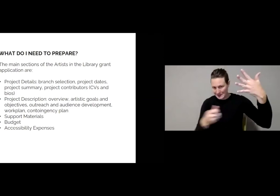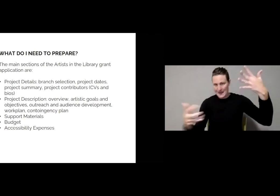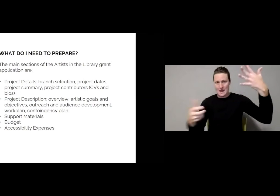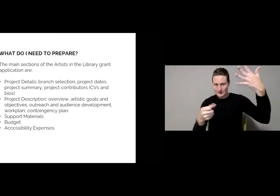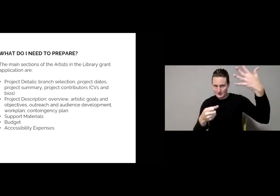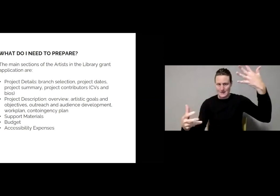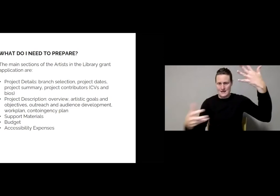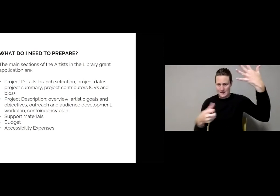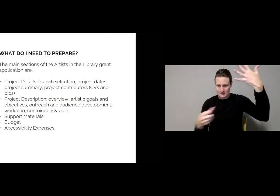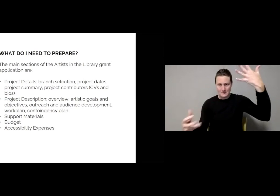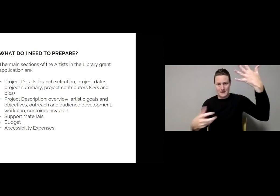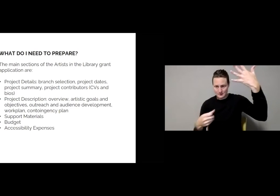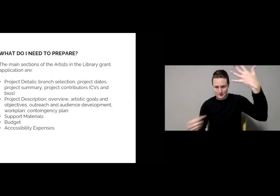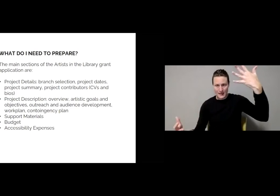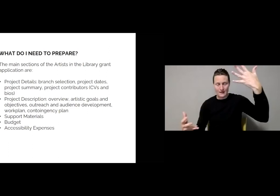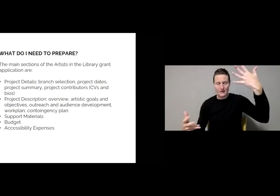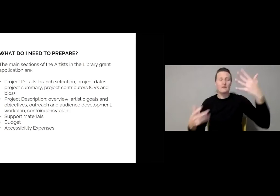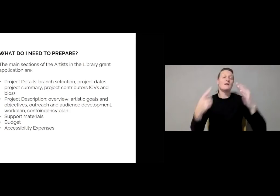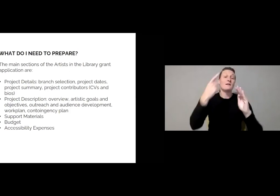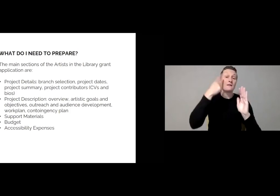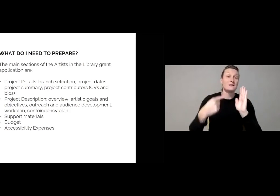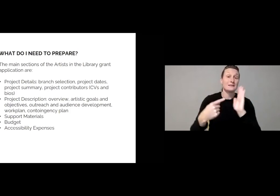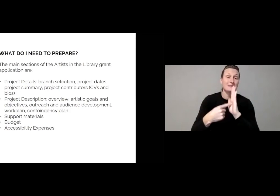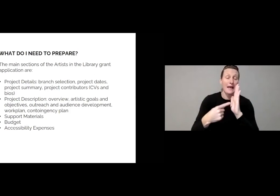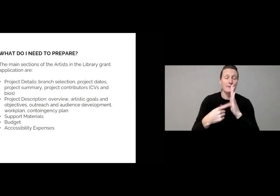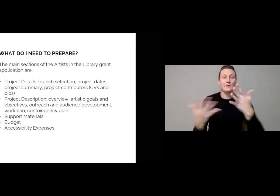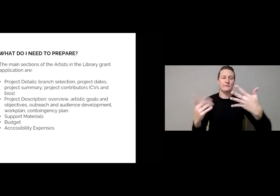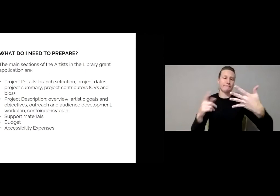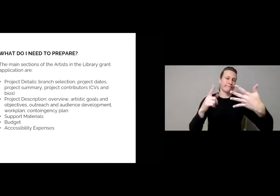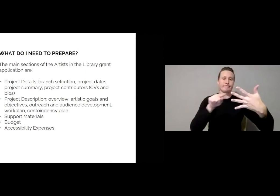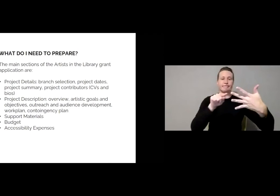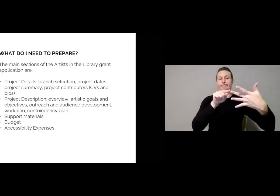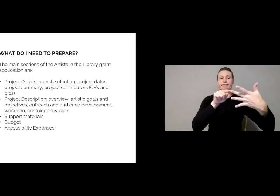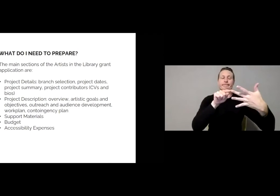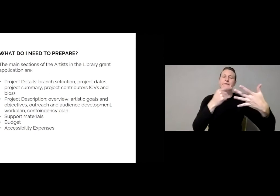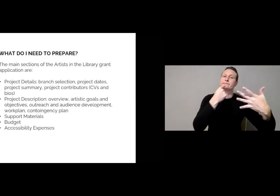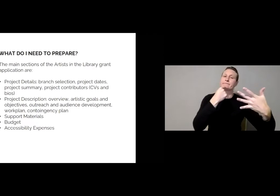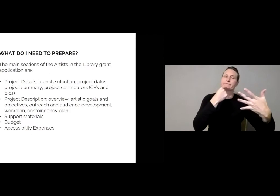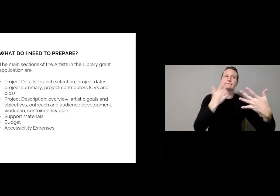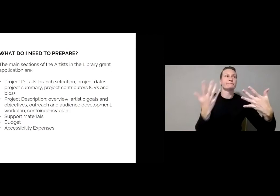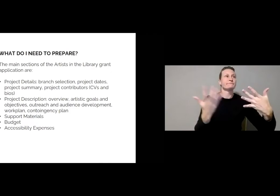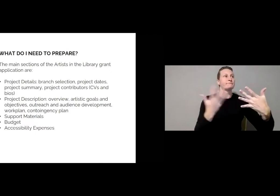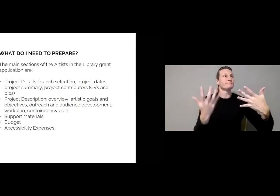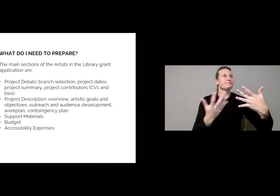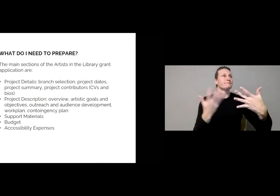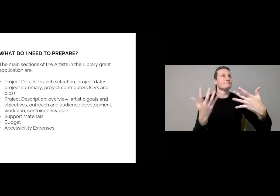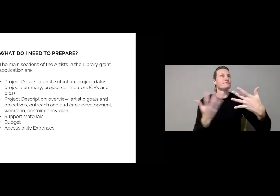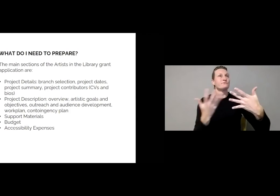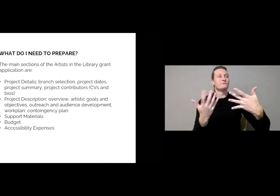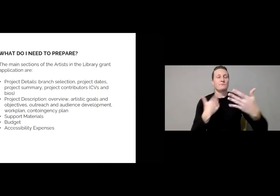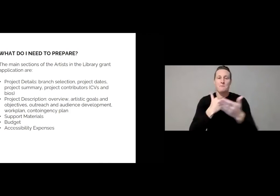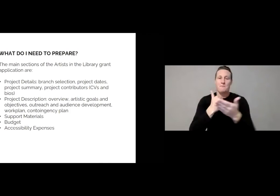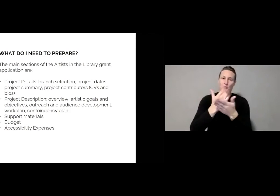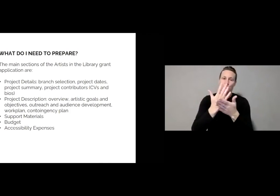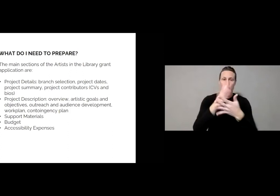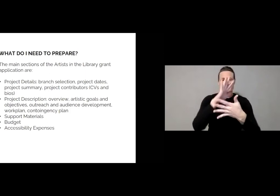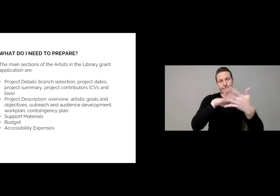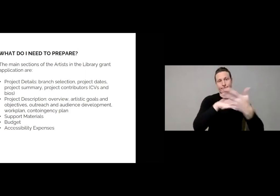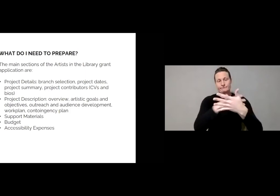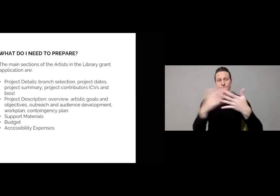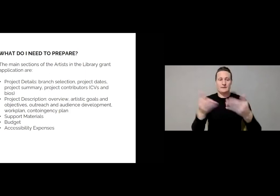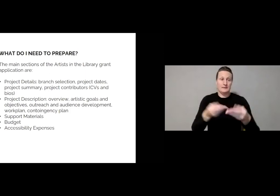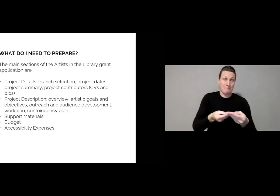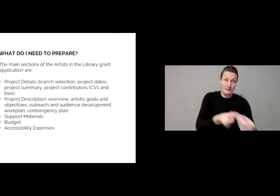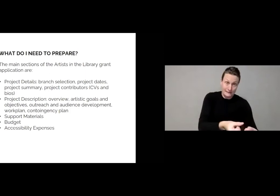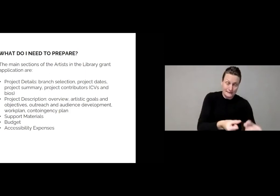the budget totals. So for instance, I may have, you know, in my budget section, in my expenses section,